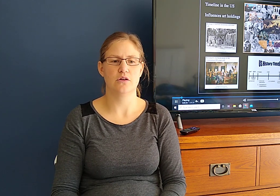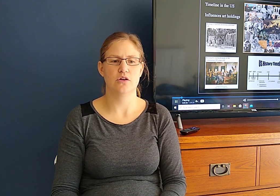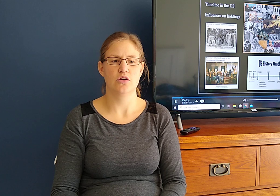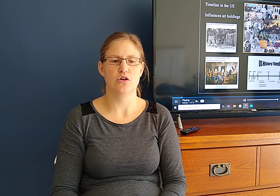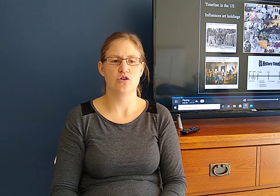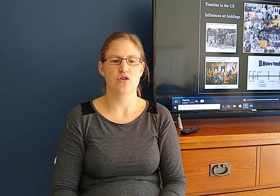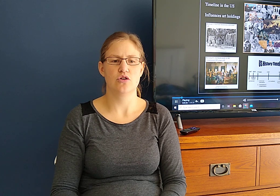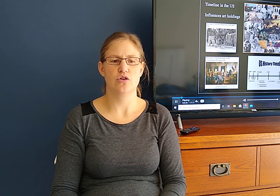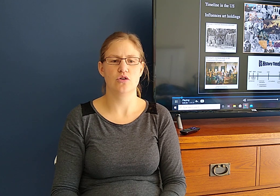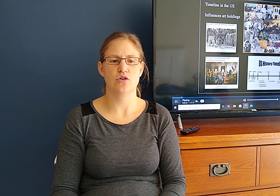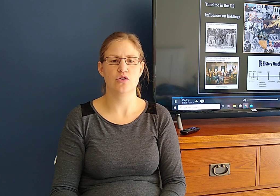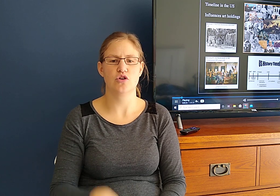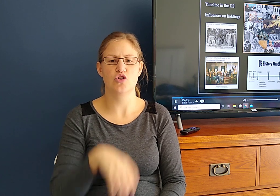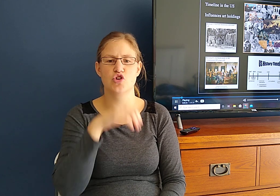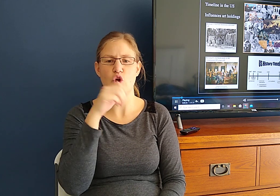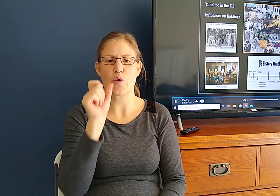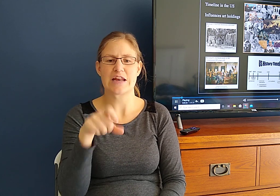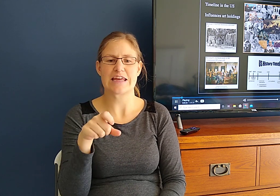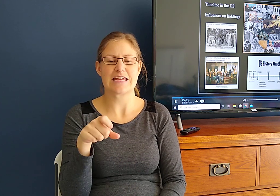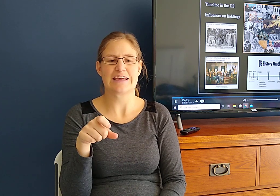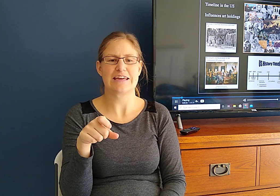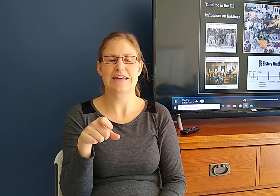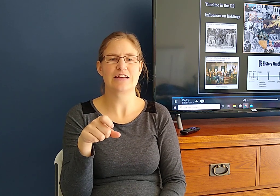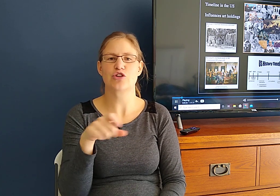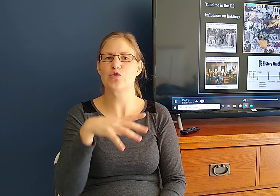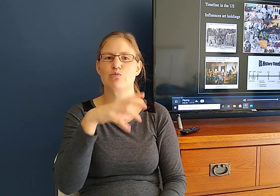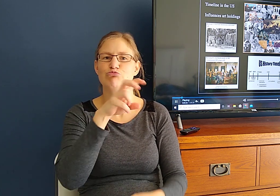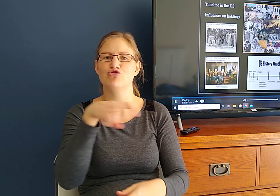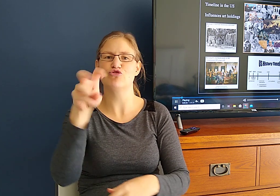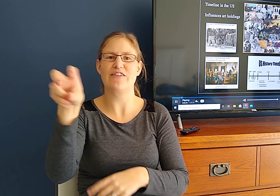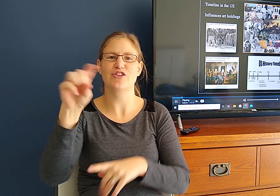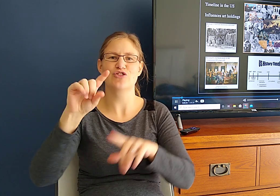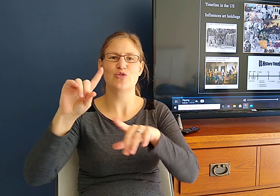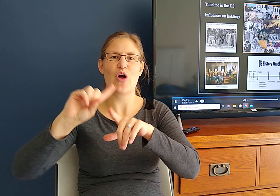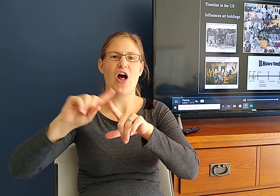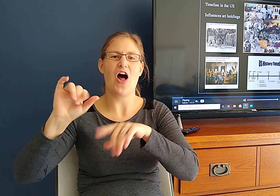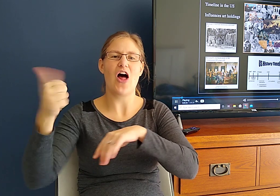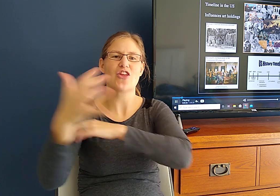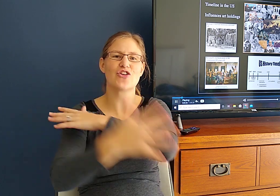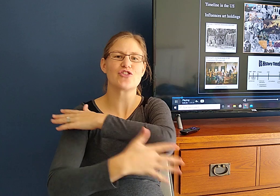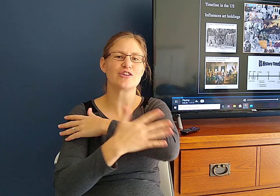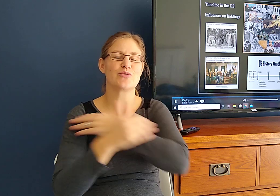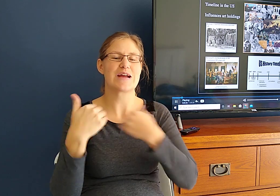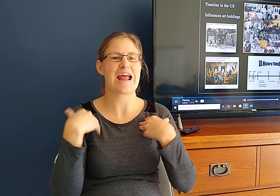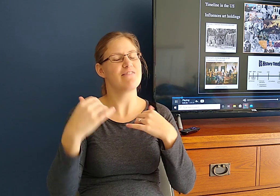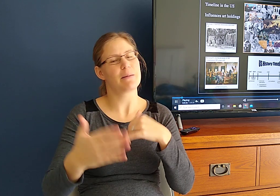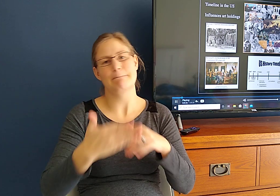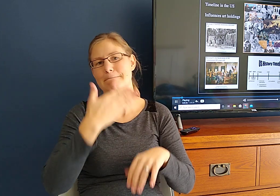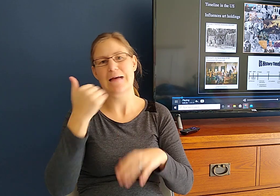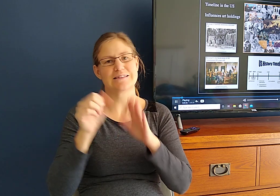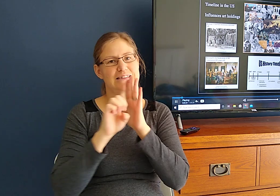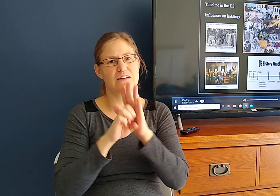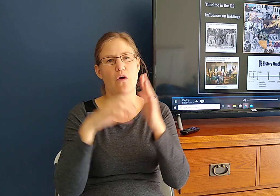external abroad to other countries because we have the finest examples of modern art here in the United